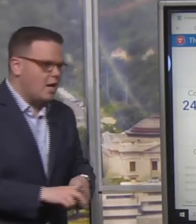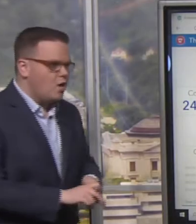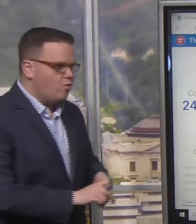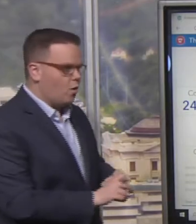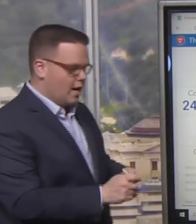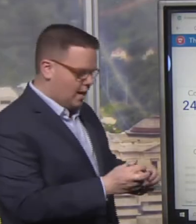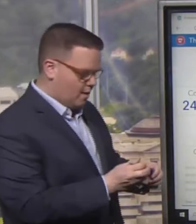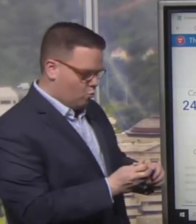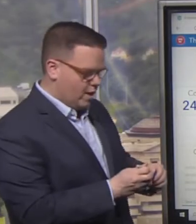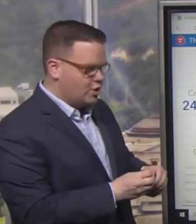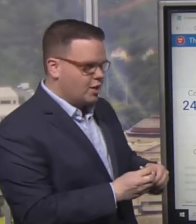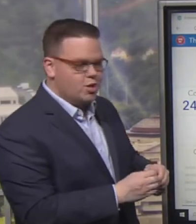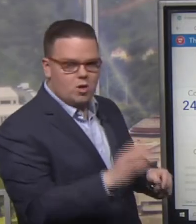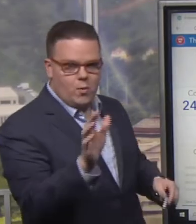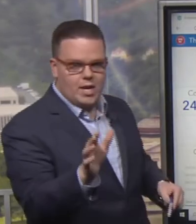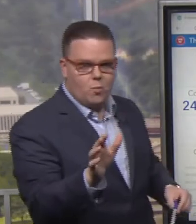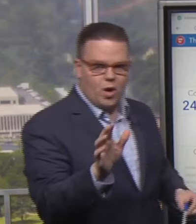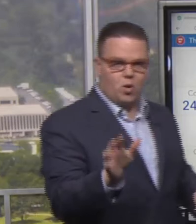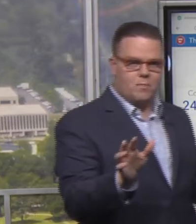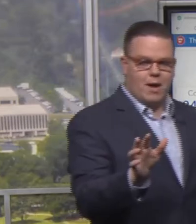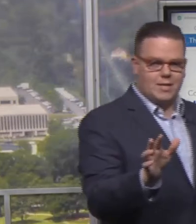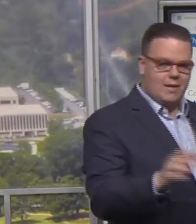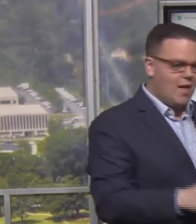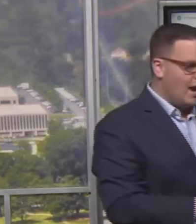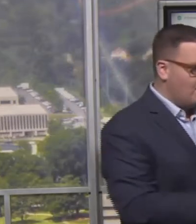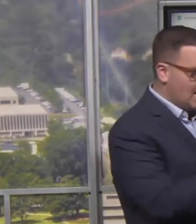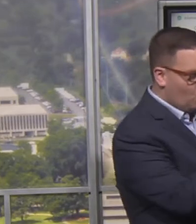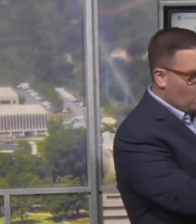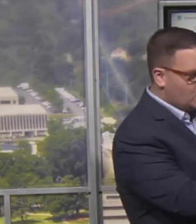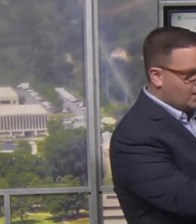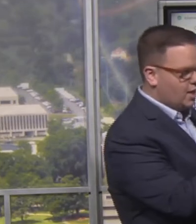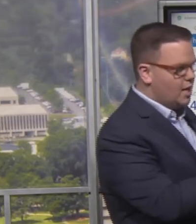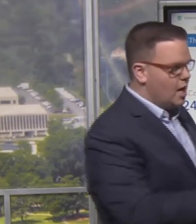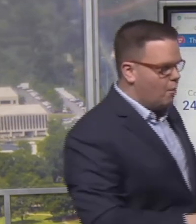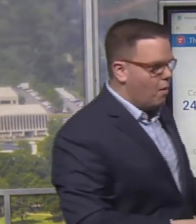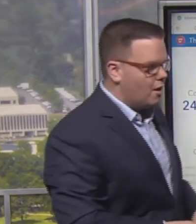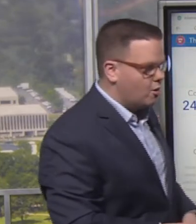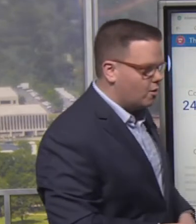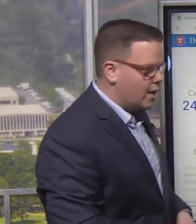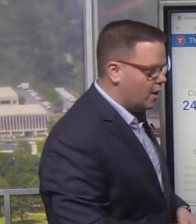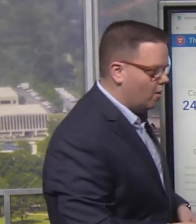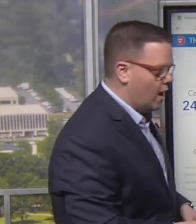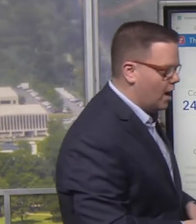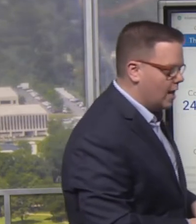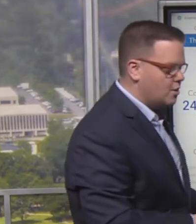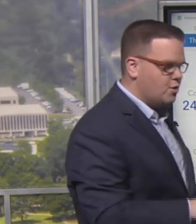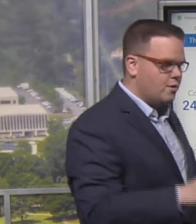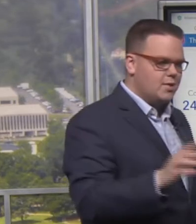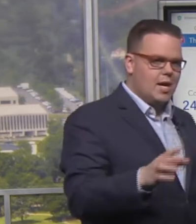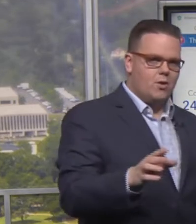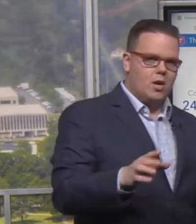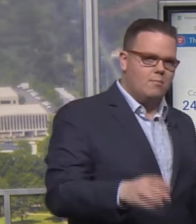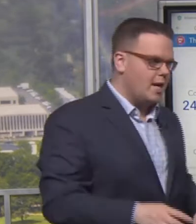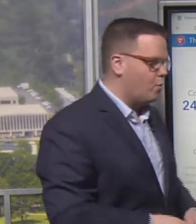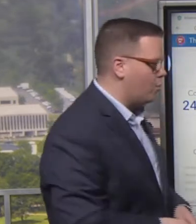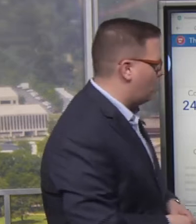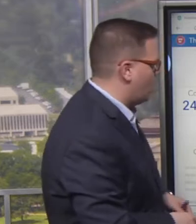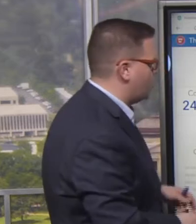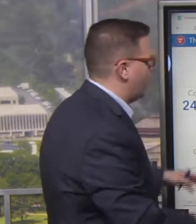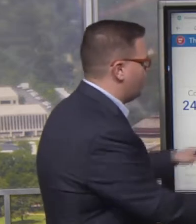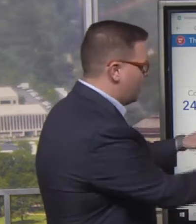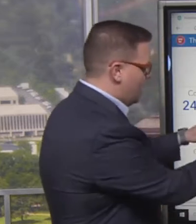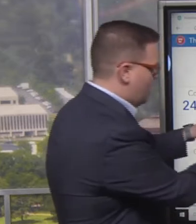wait for him, which don't go anywhere, we're about to get that update. I'm watching a monitor here, and as soon as the governor comes up, we will